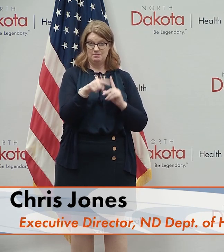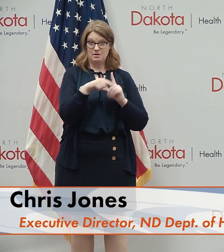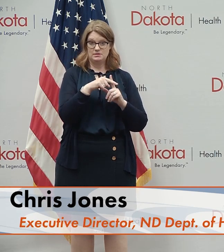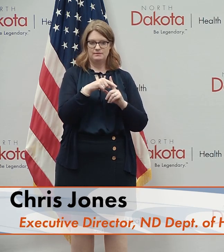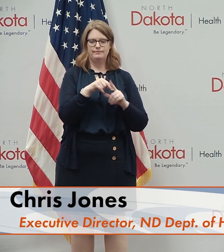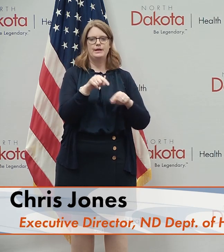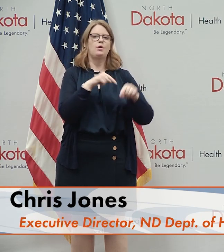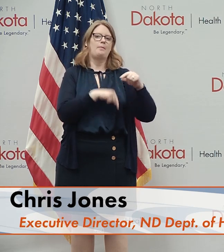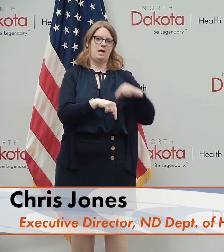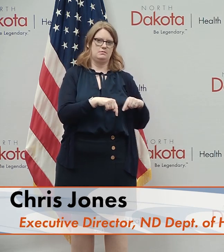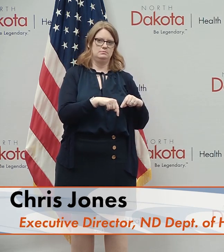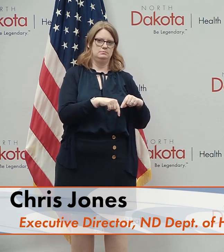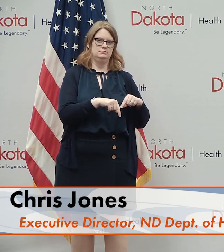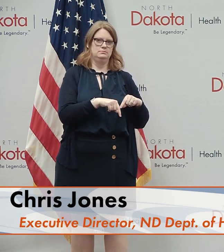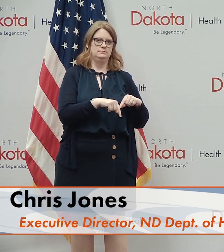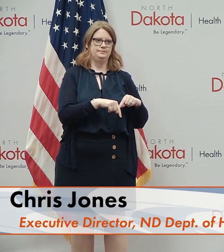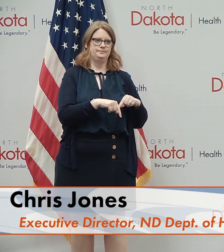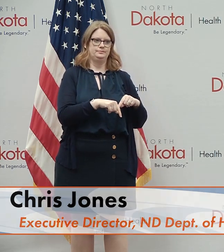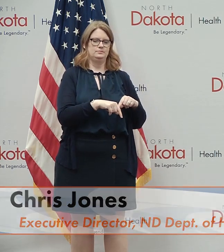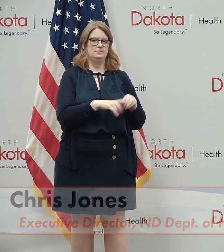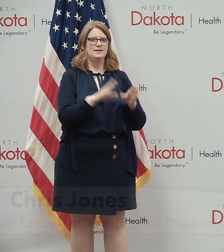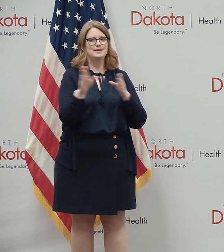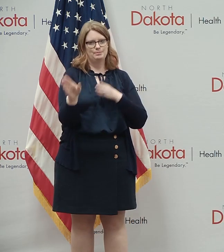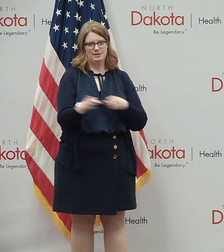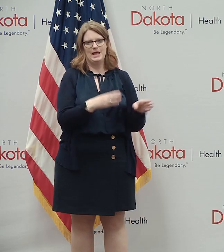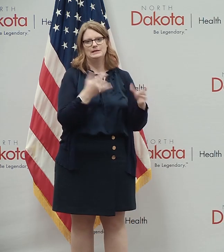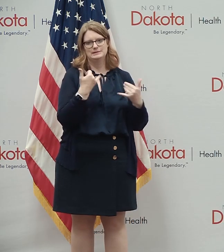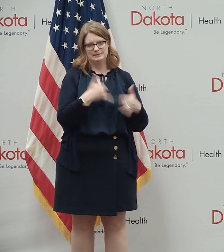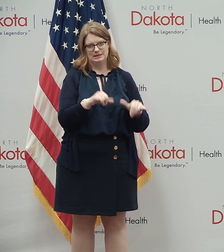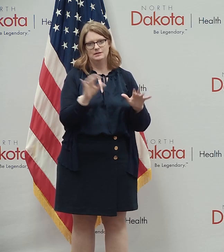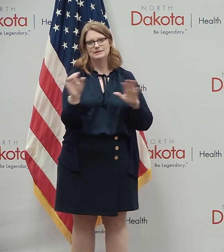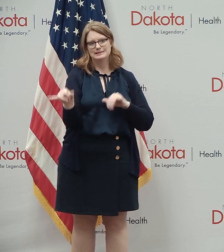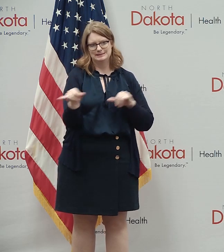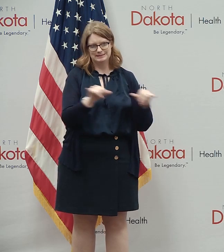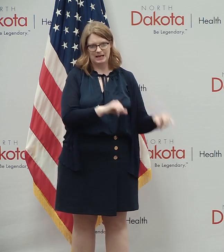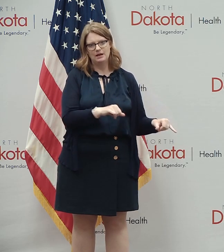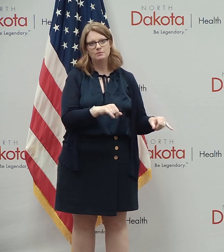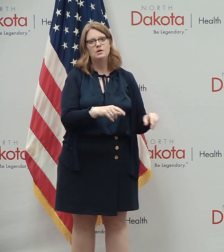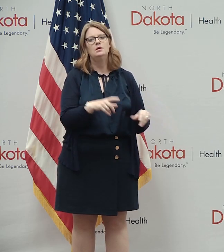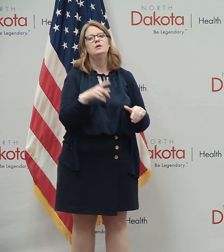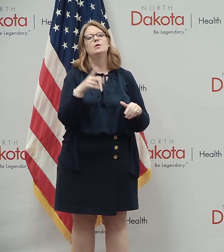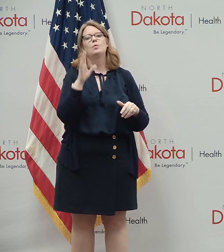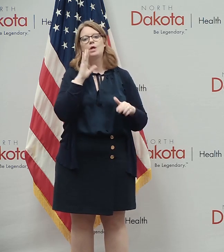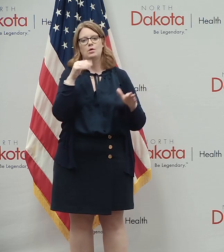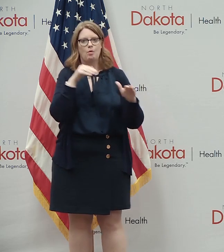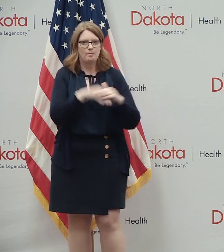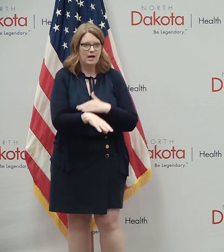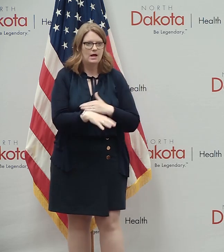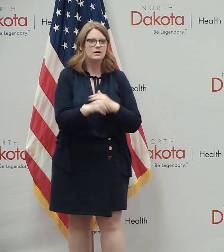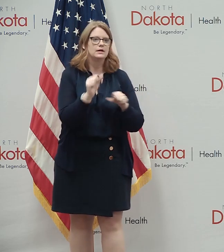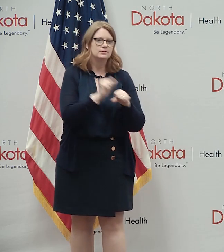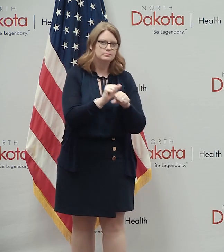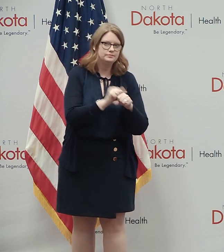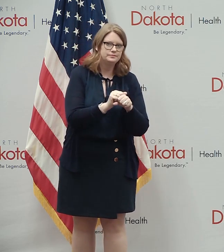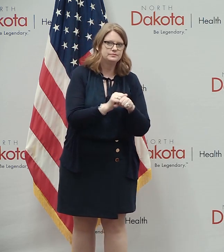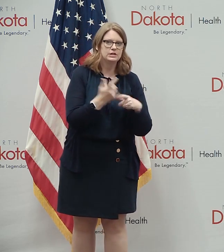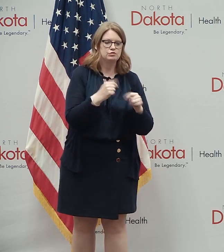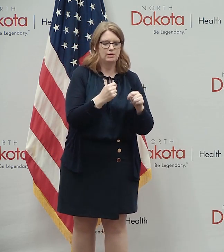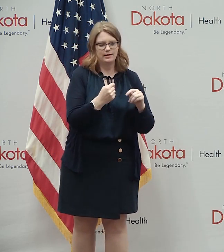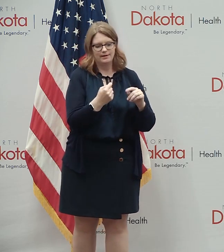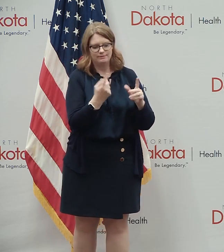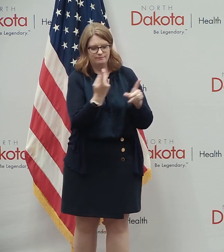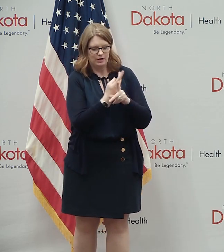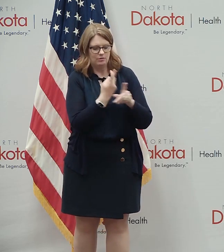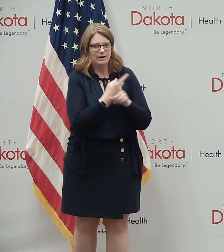back. Typically the plan will still be the same as it was before, but we will go back in and work with that facility to try to isolate what